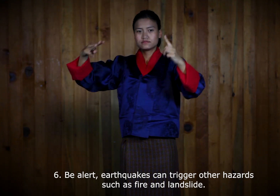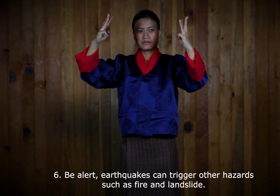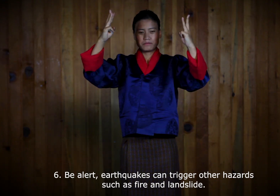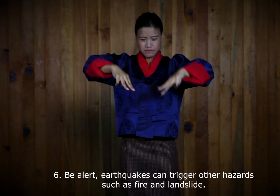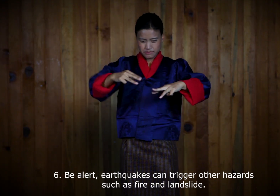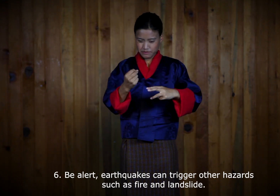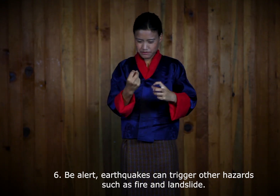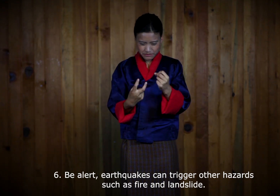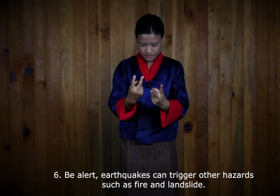and landslides.